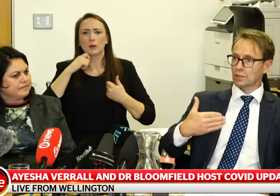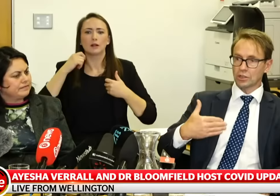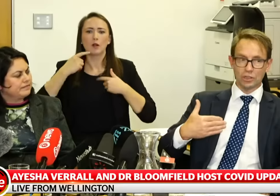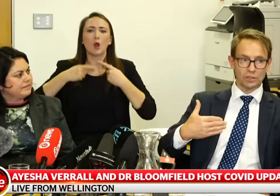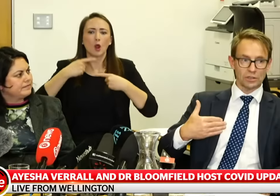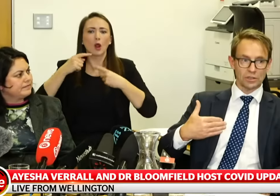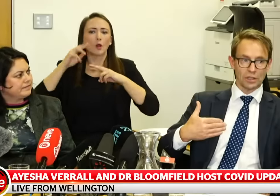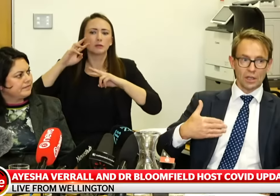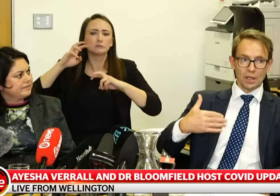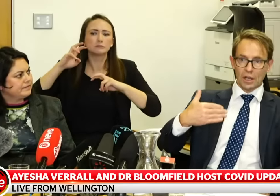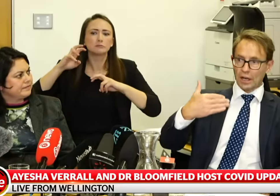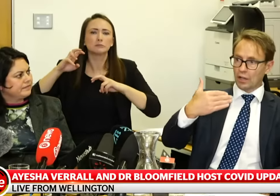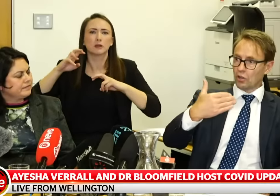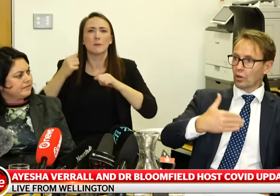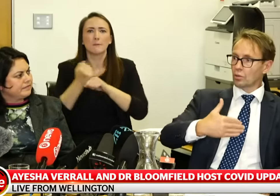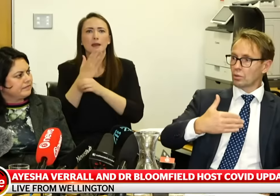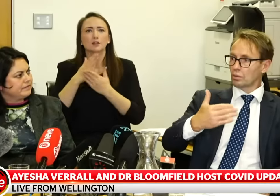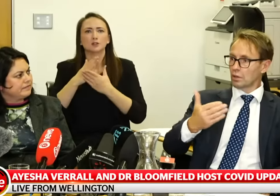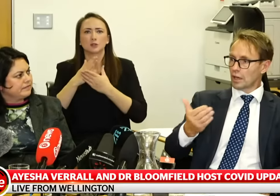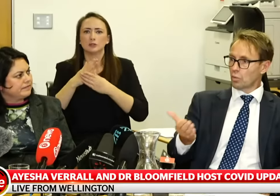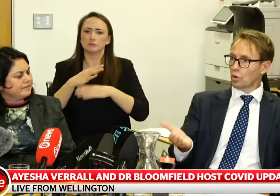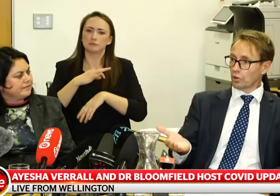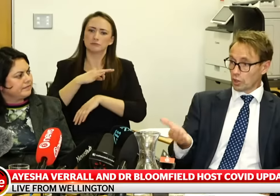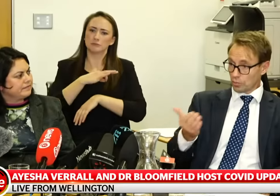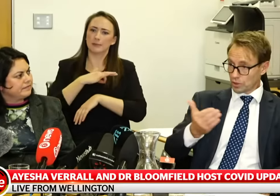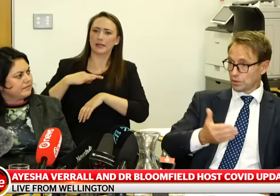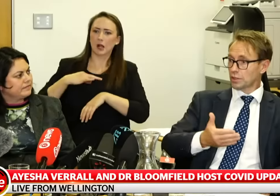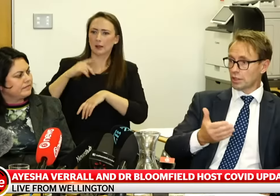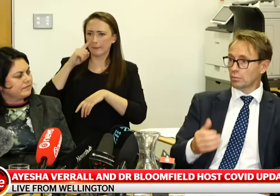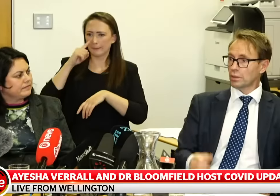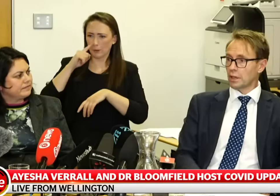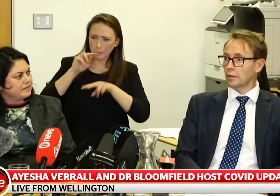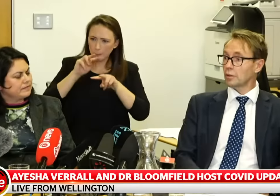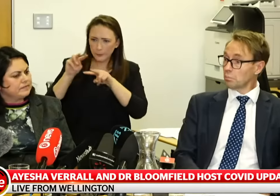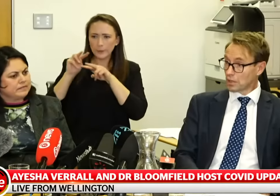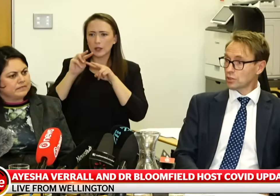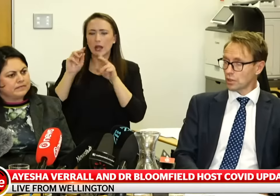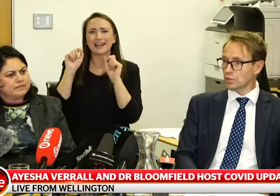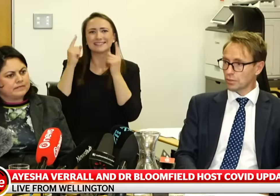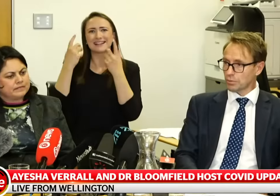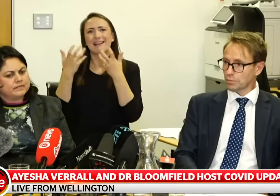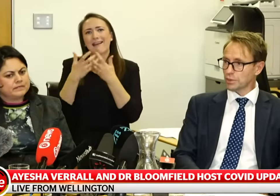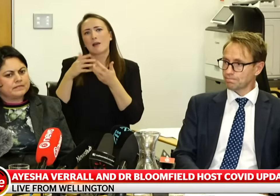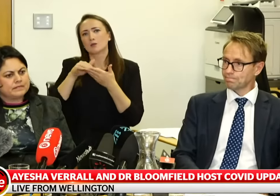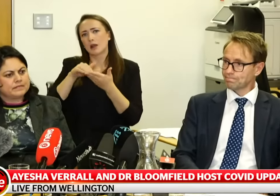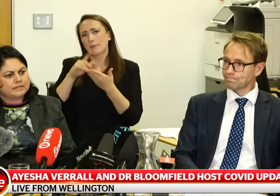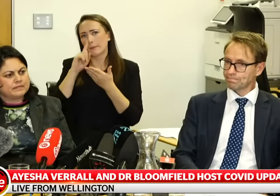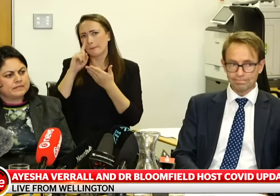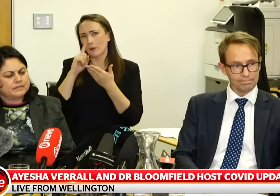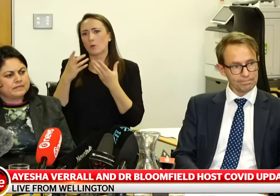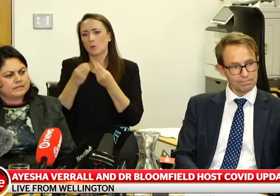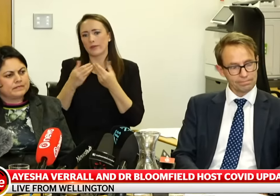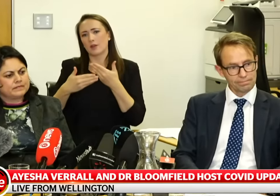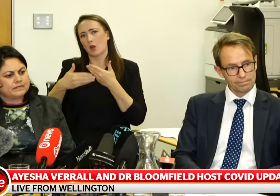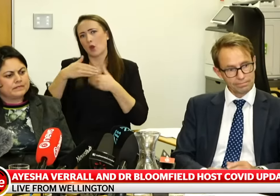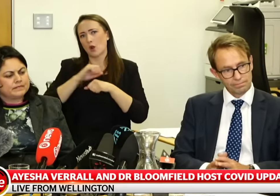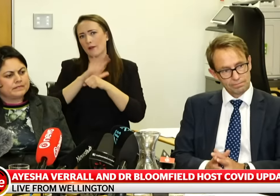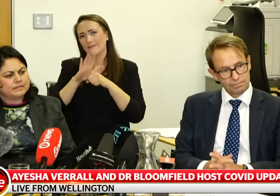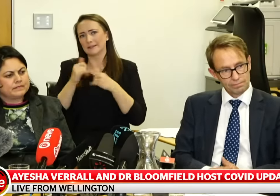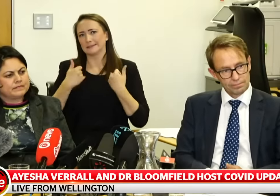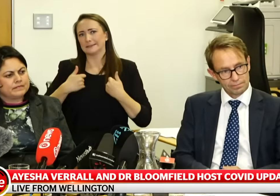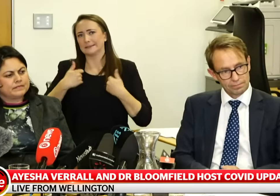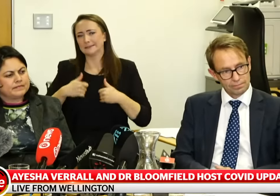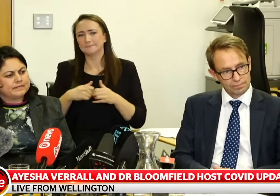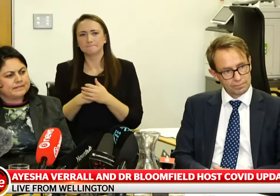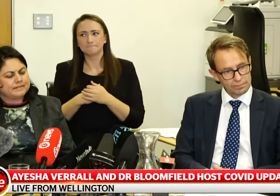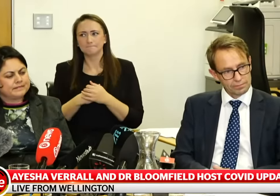actually clinicians know what are the options to help them manage those symptoms. Dr. Bloomfield, when